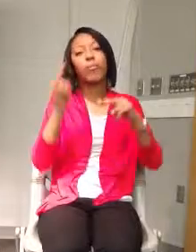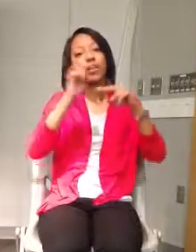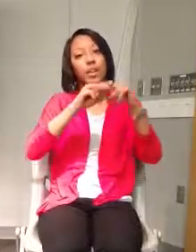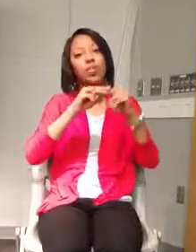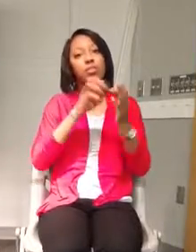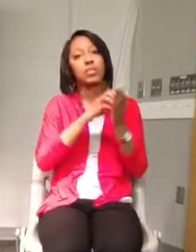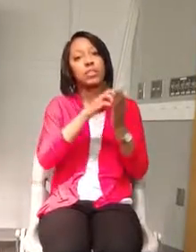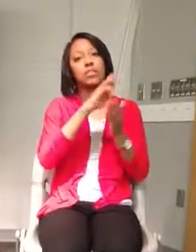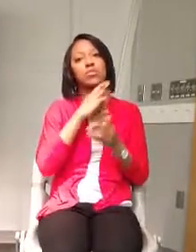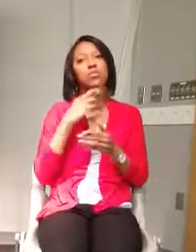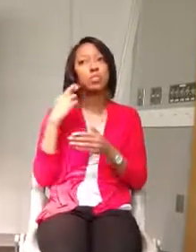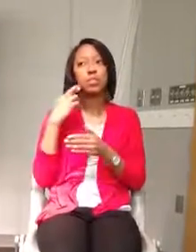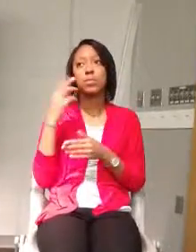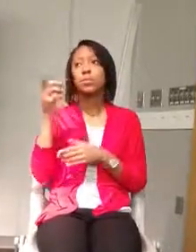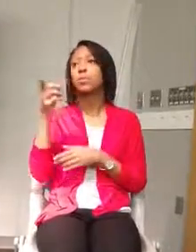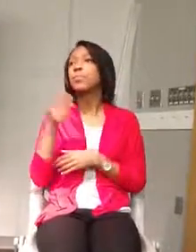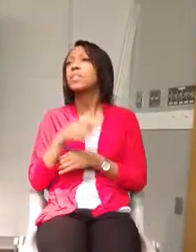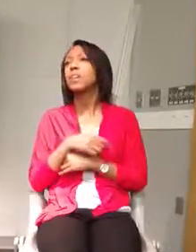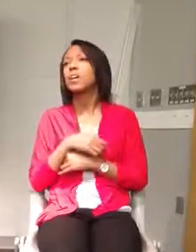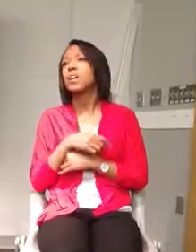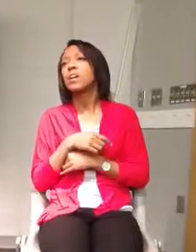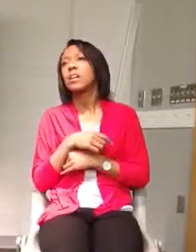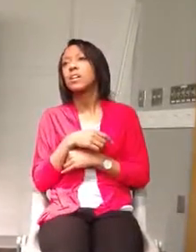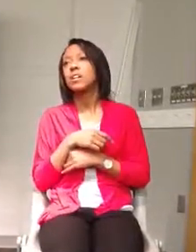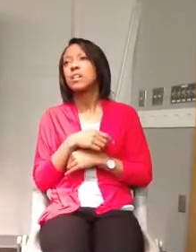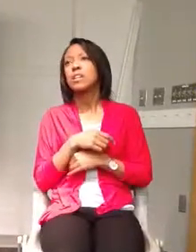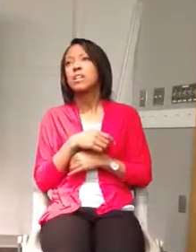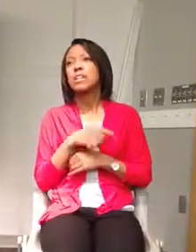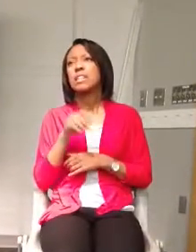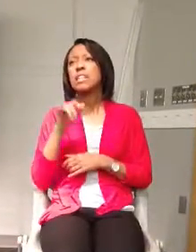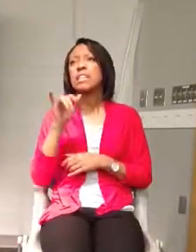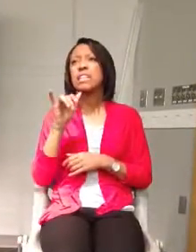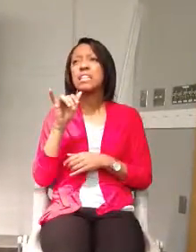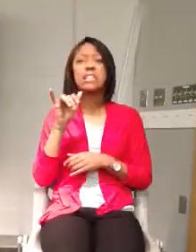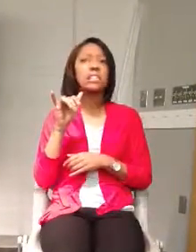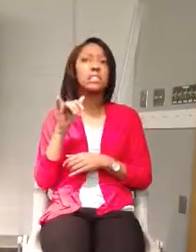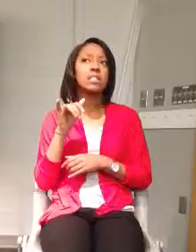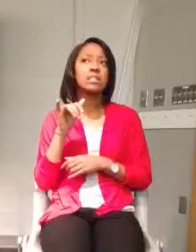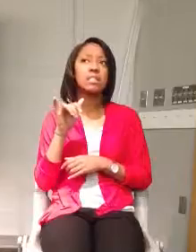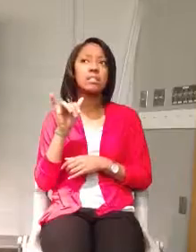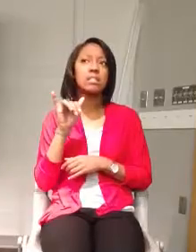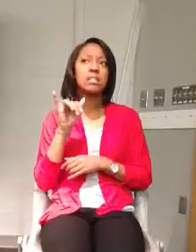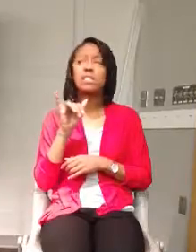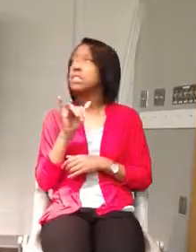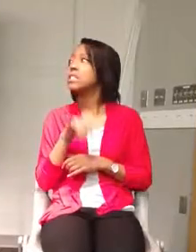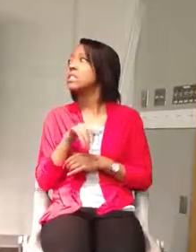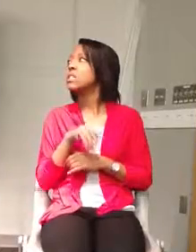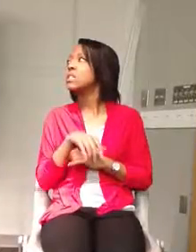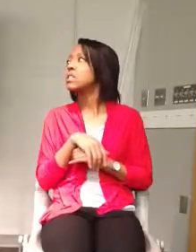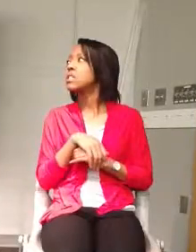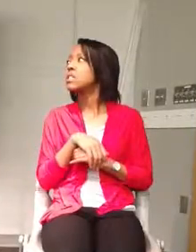HCAs, yes? Is that the BRCA or the? Yes. Yep.